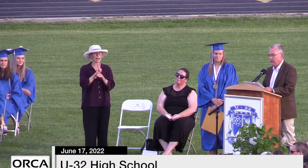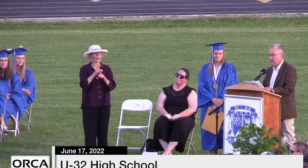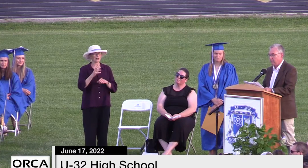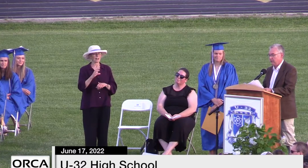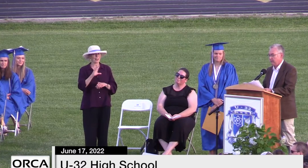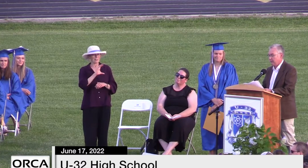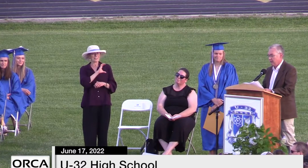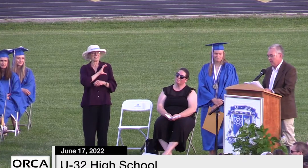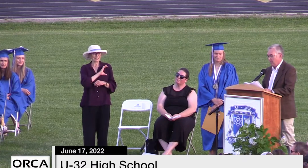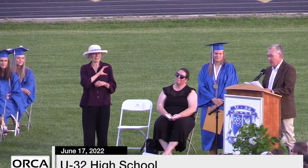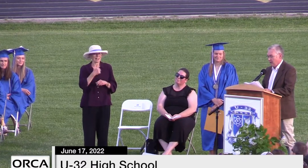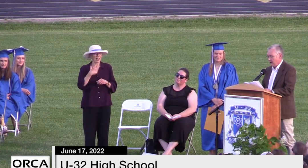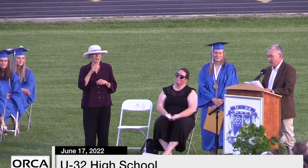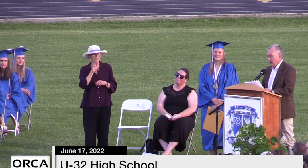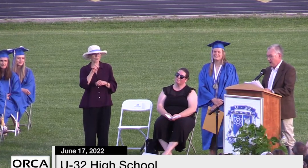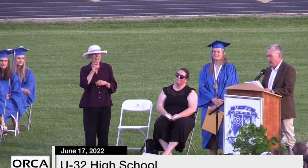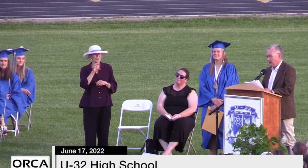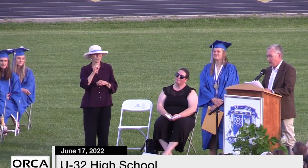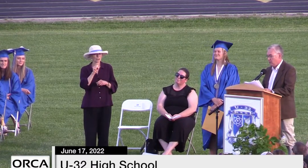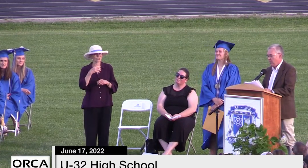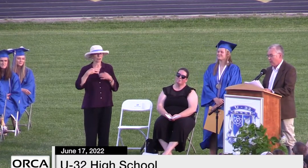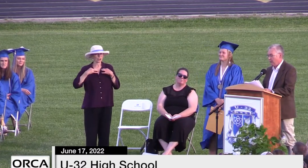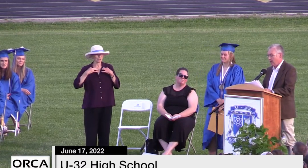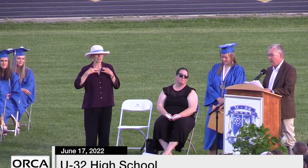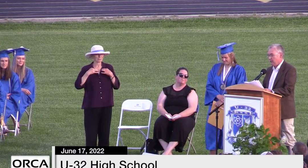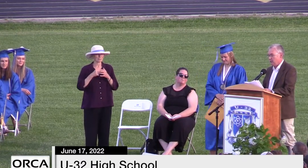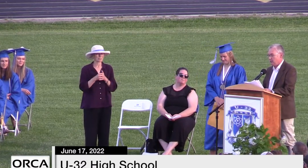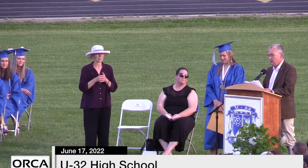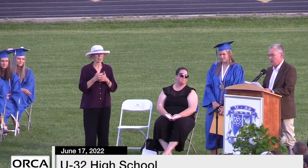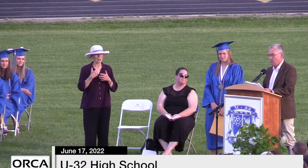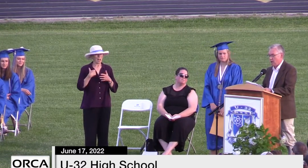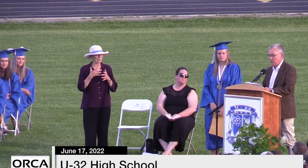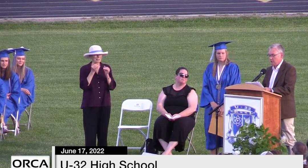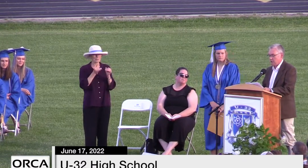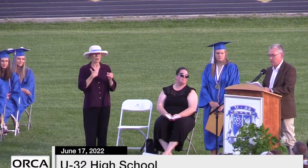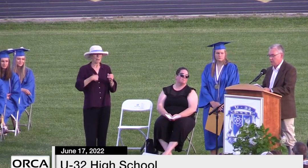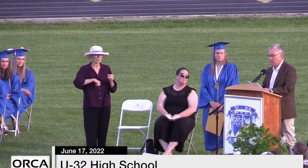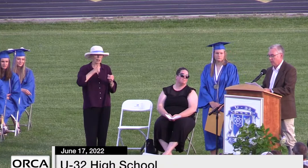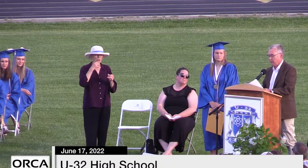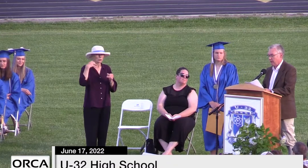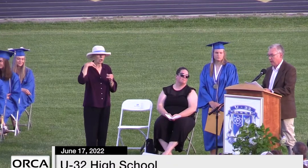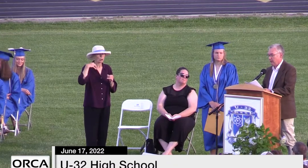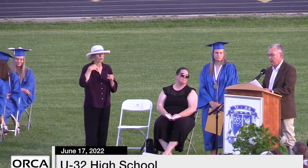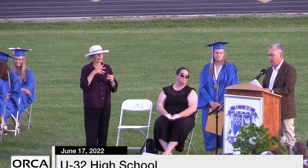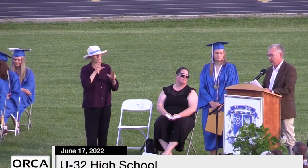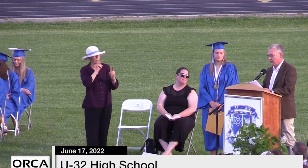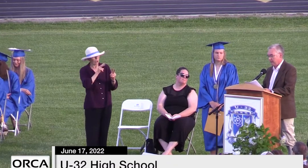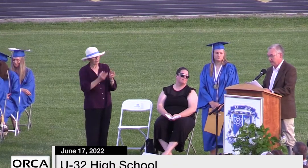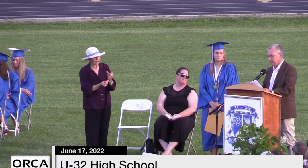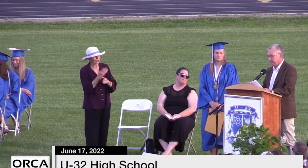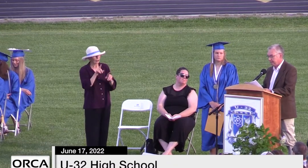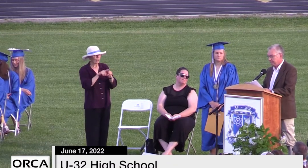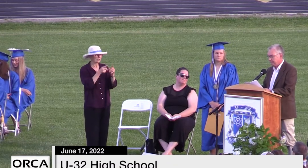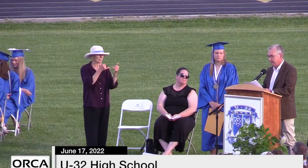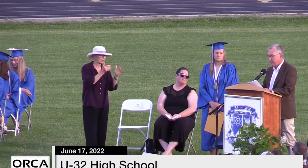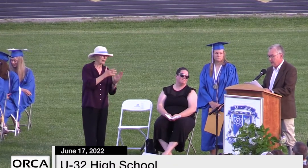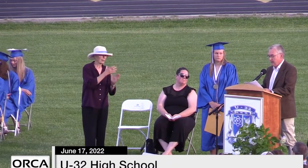and the Raider jersey. An individual I was proud to coach and watch and grow as a player and a person.